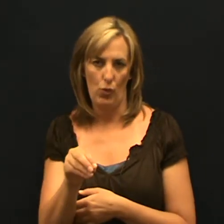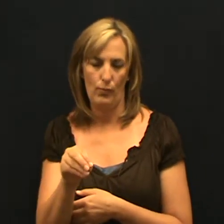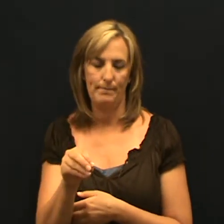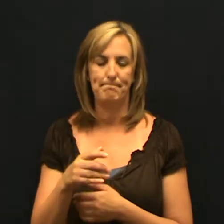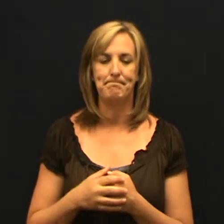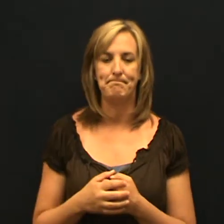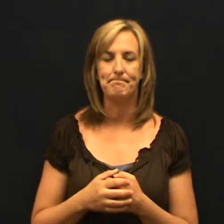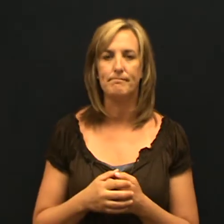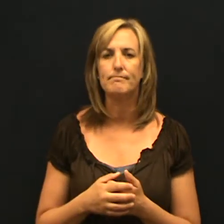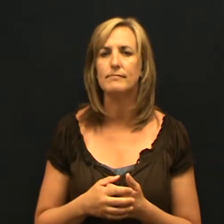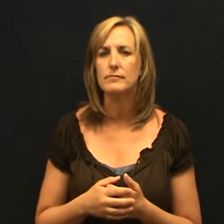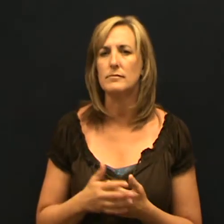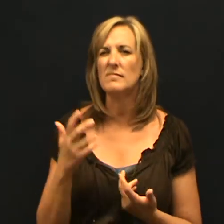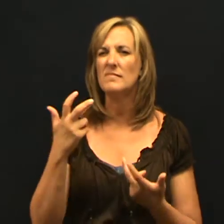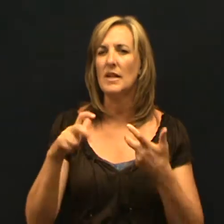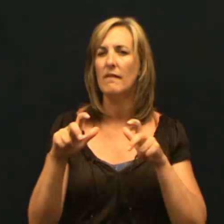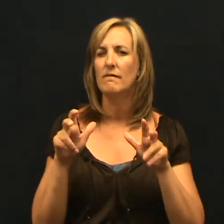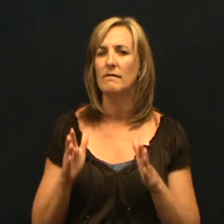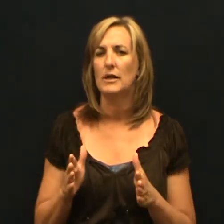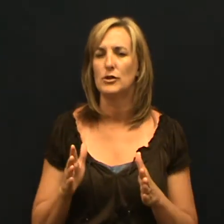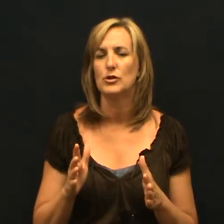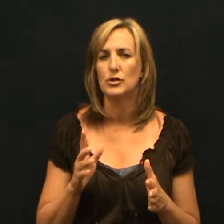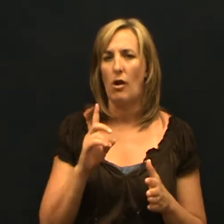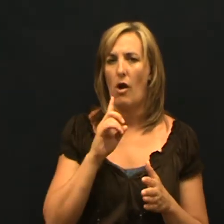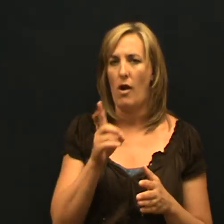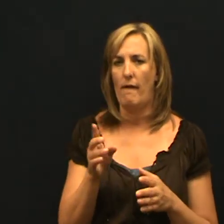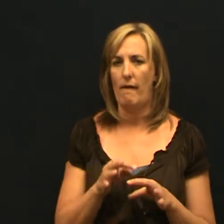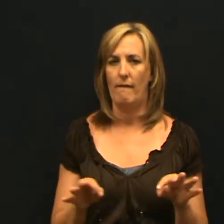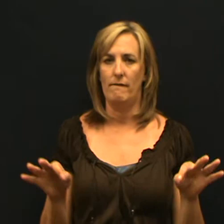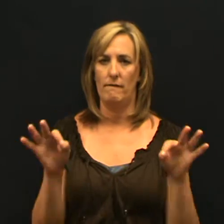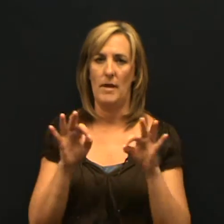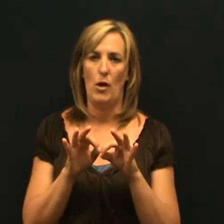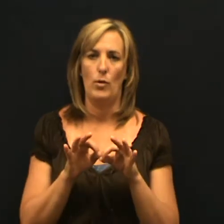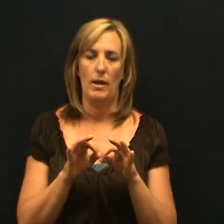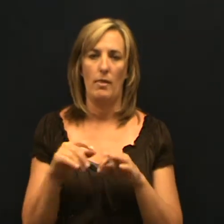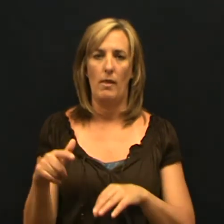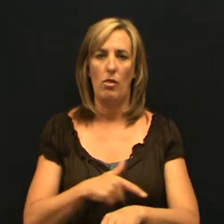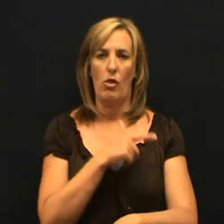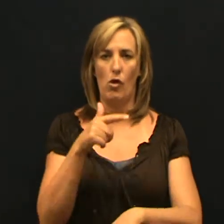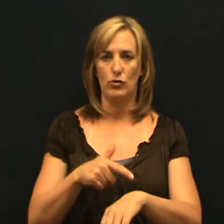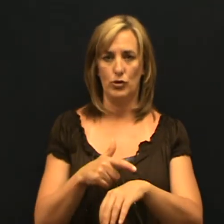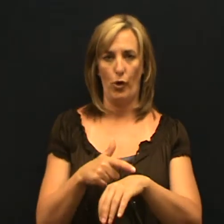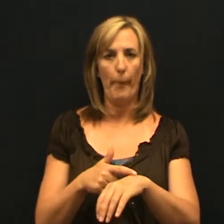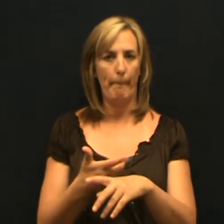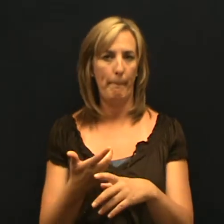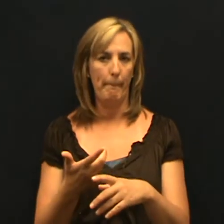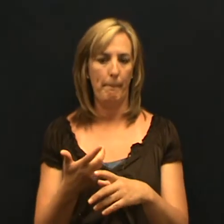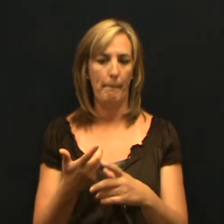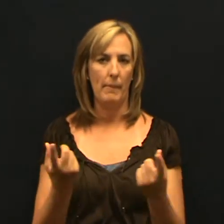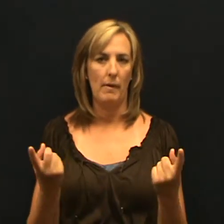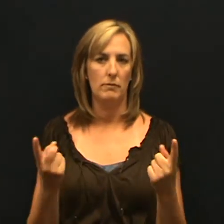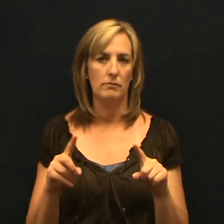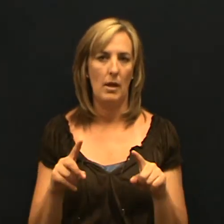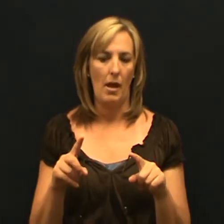are valuing the long-term prospects of each of these companies about the same. You can see a price earnings ratio